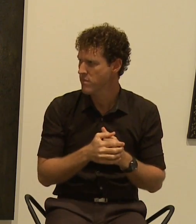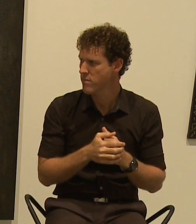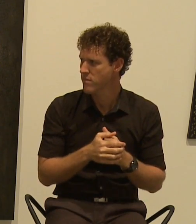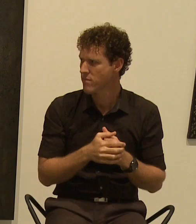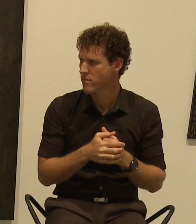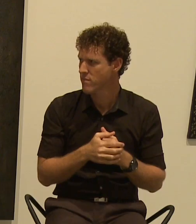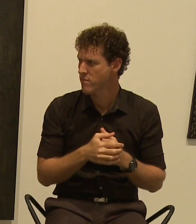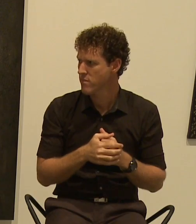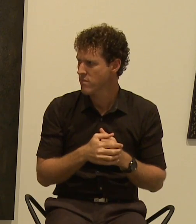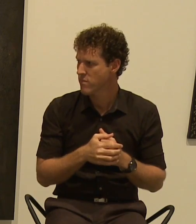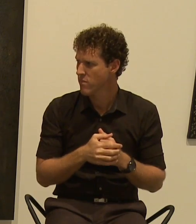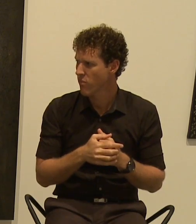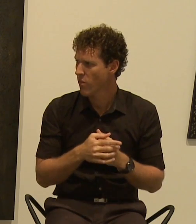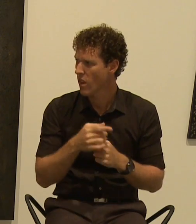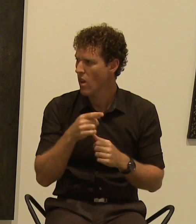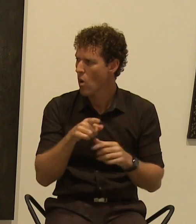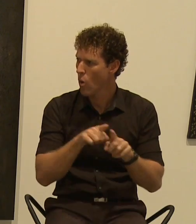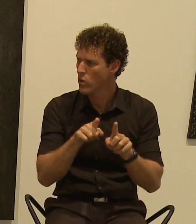of these